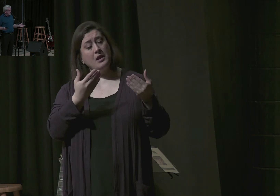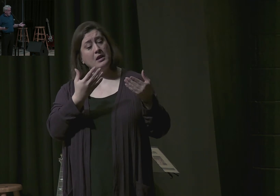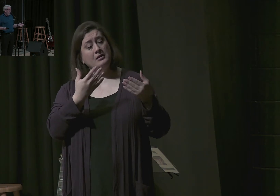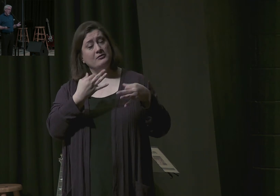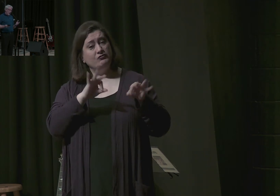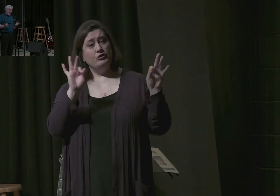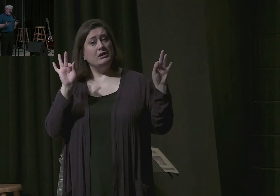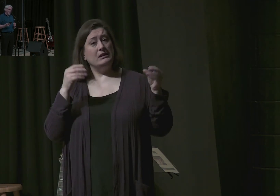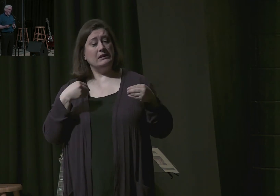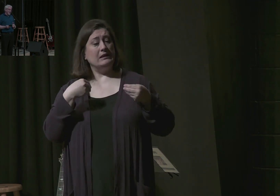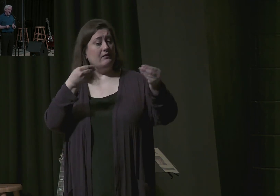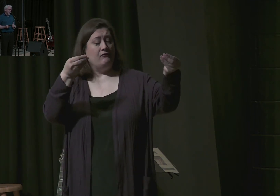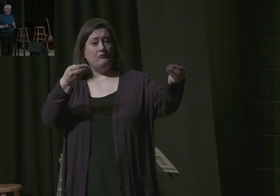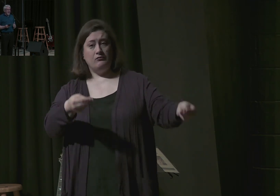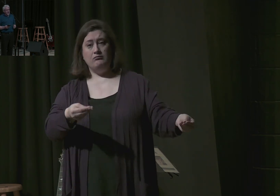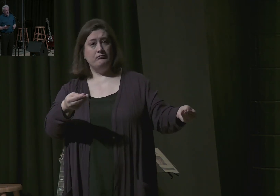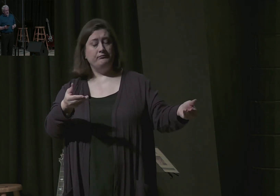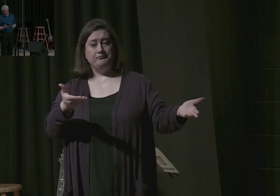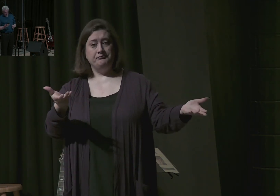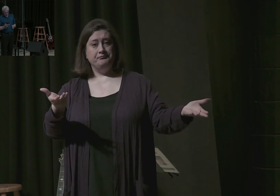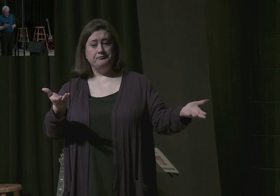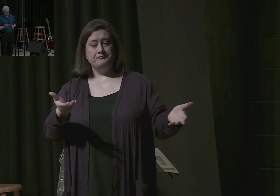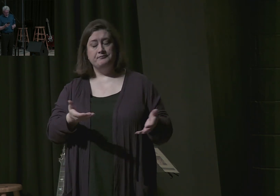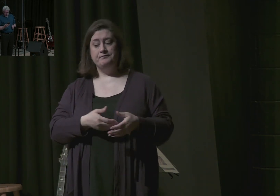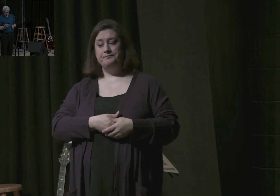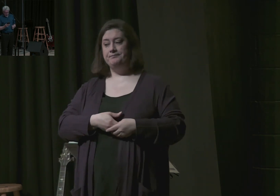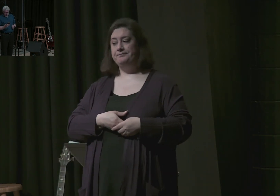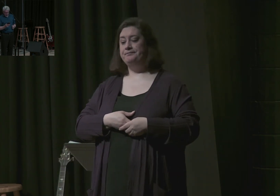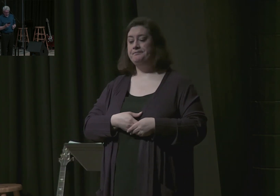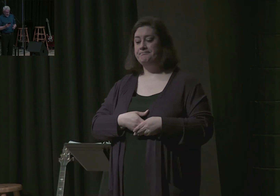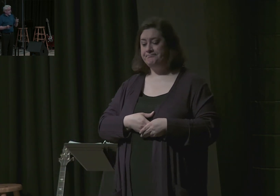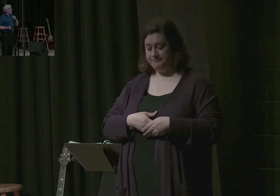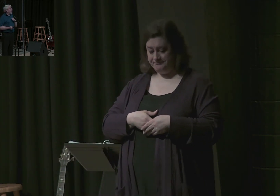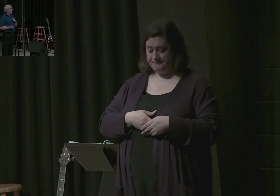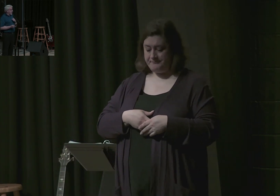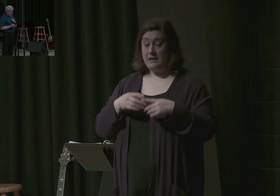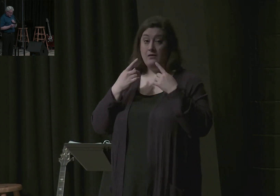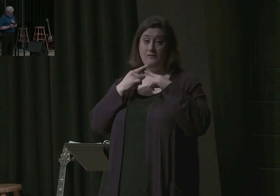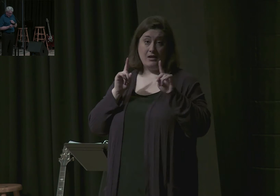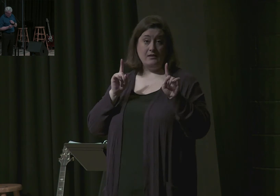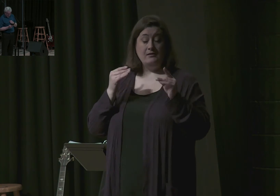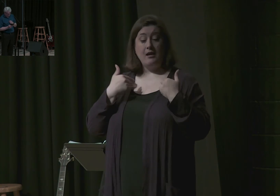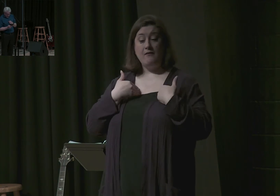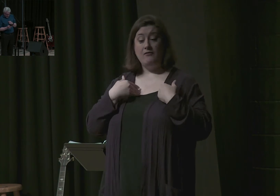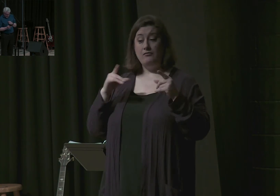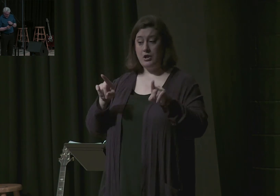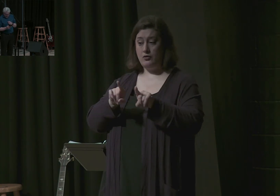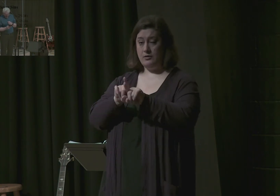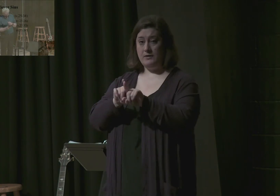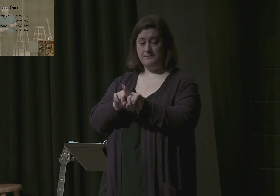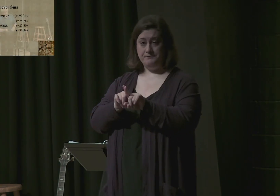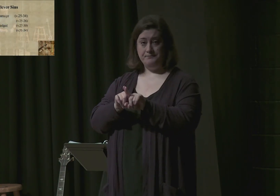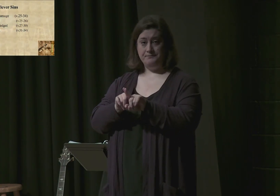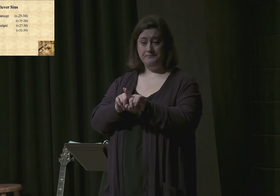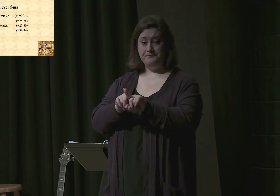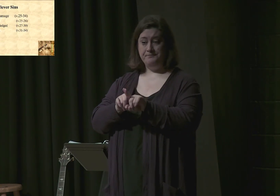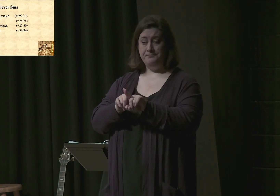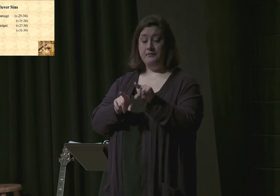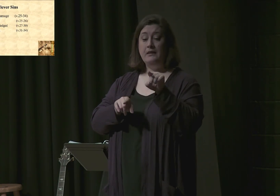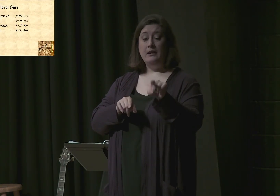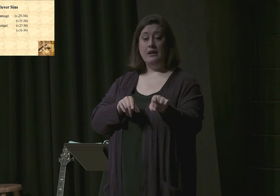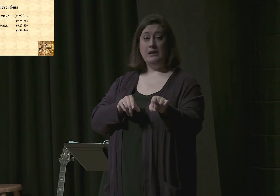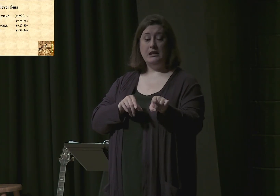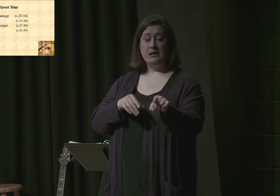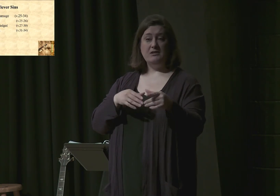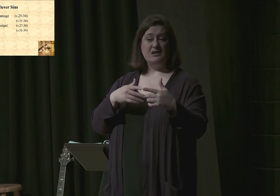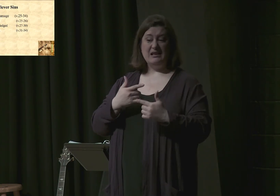give whatever he chooses. And so an agreement is struck. Verses 31 to